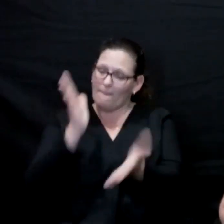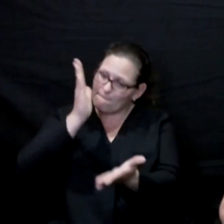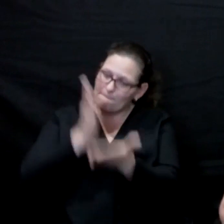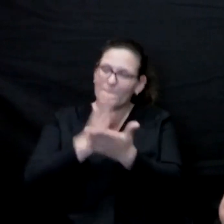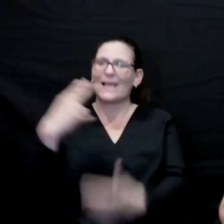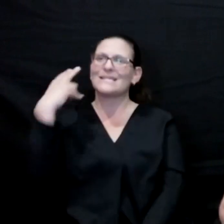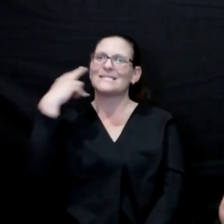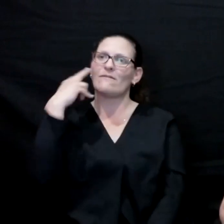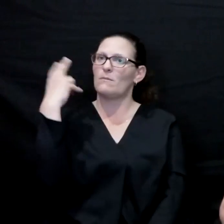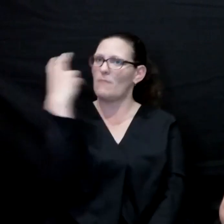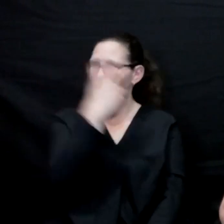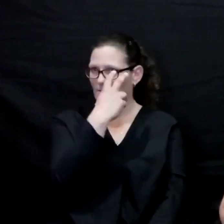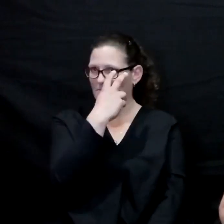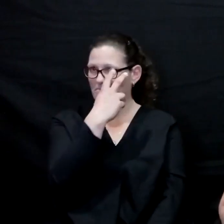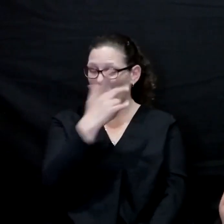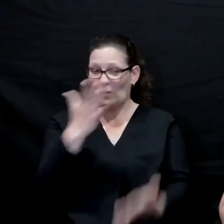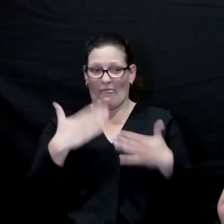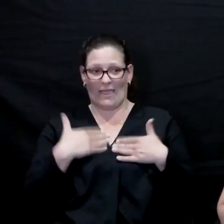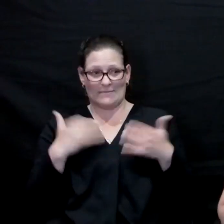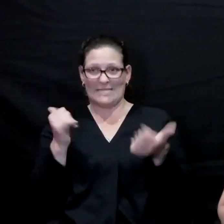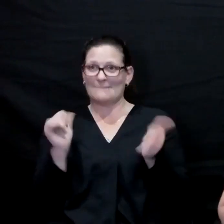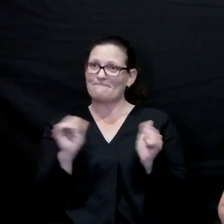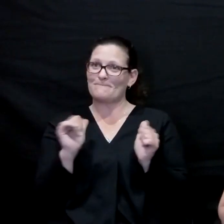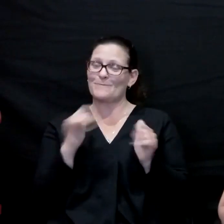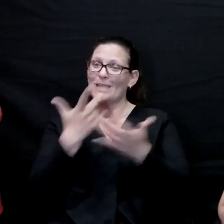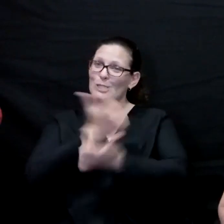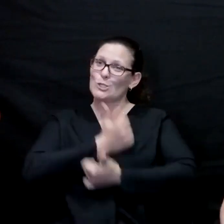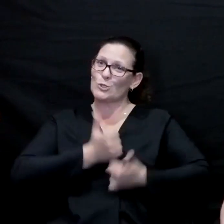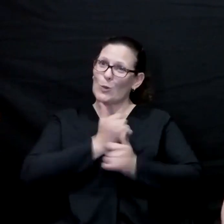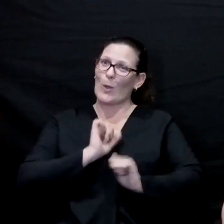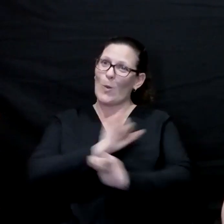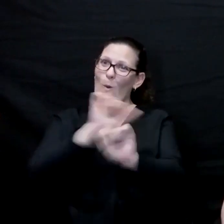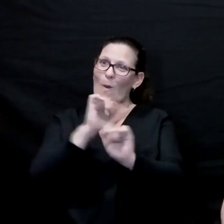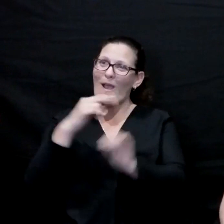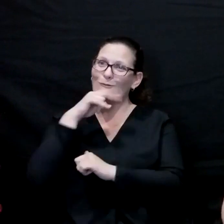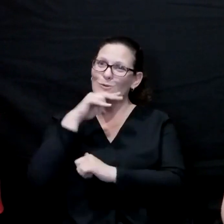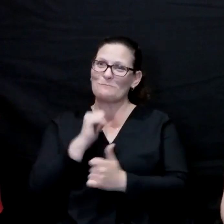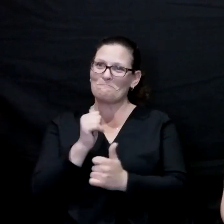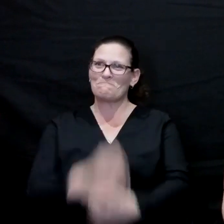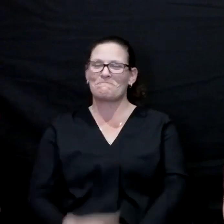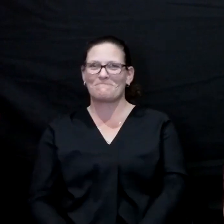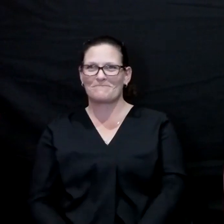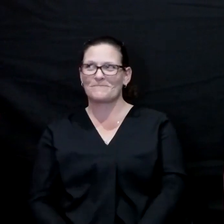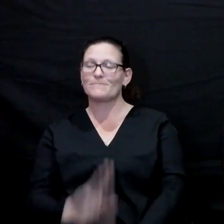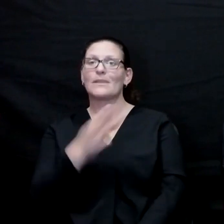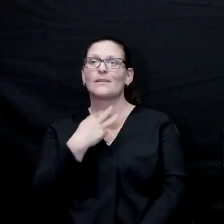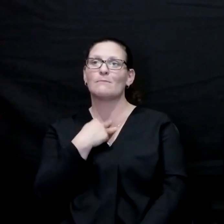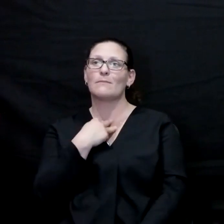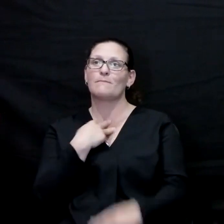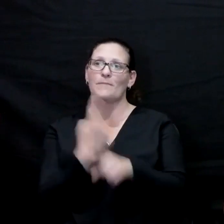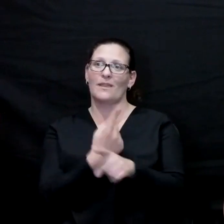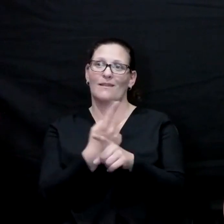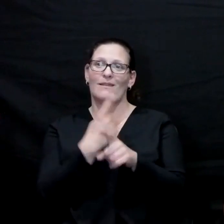me for today. Enjoy your afternoon. It's Meredith speaking. Thank you, Rita,